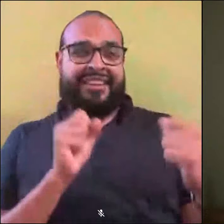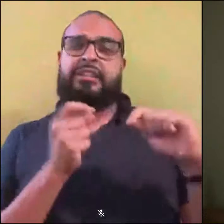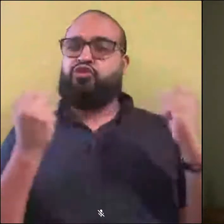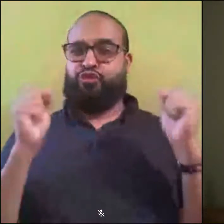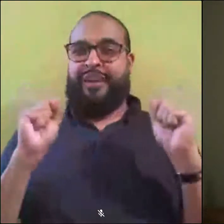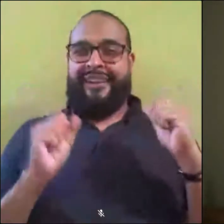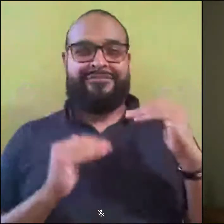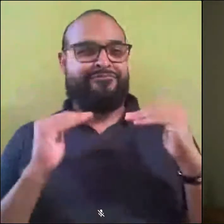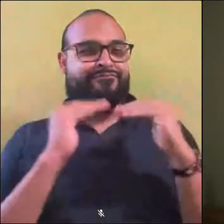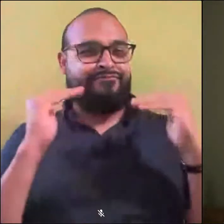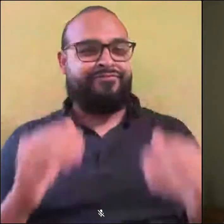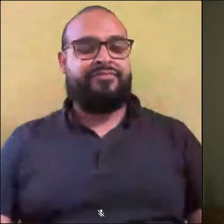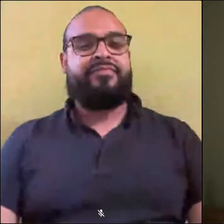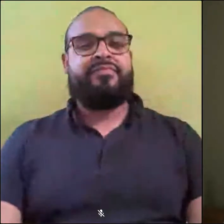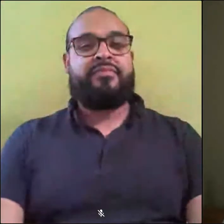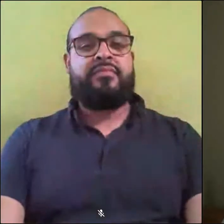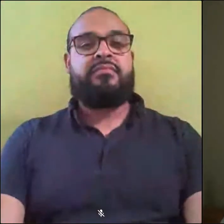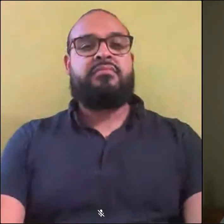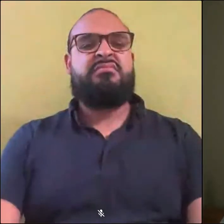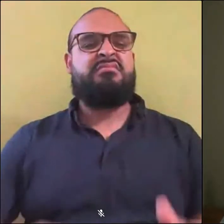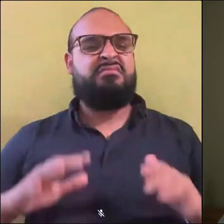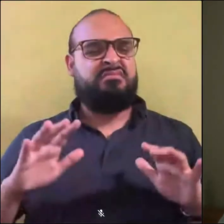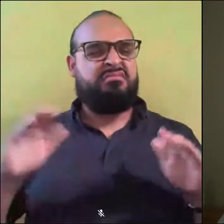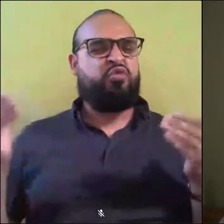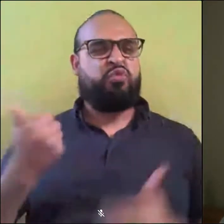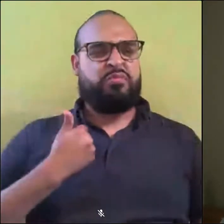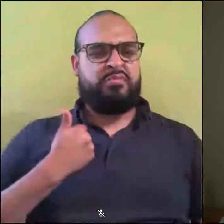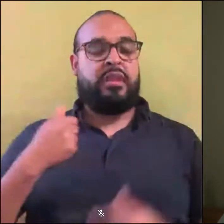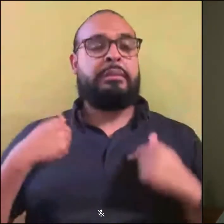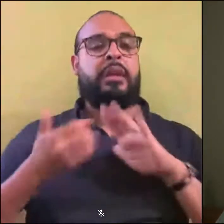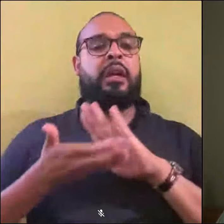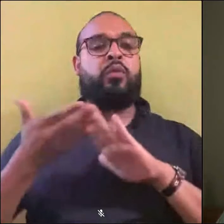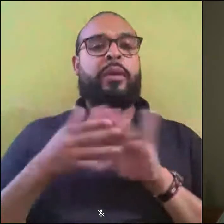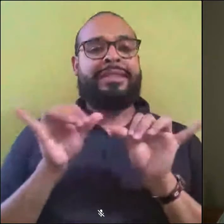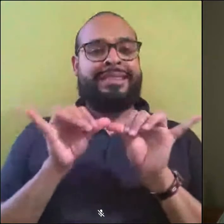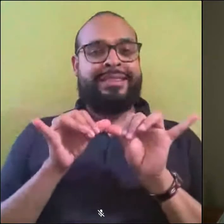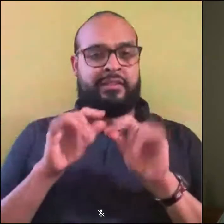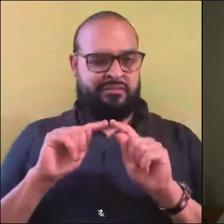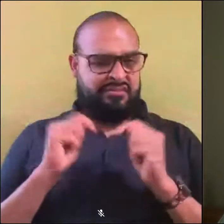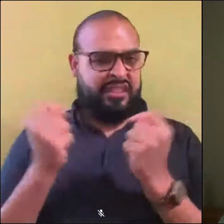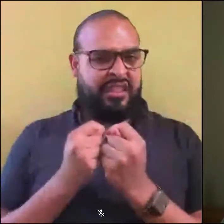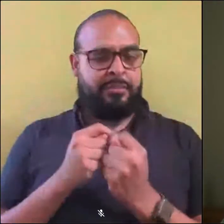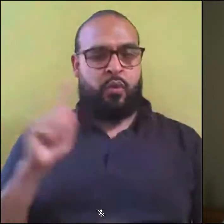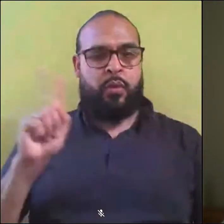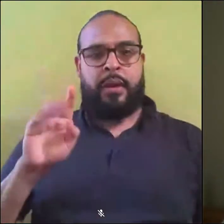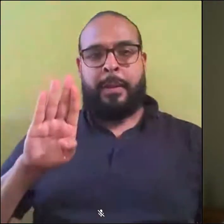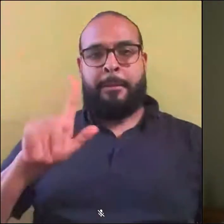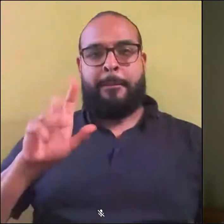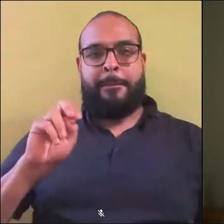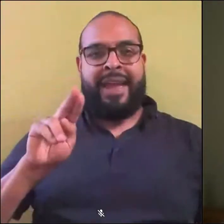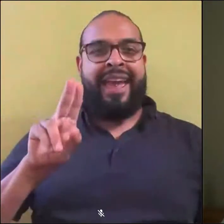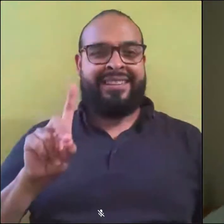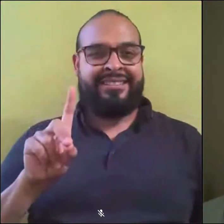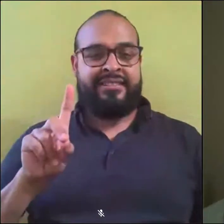to introduce myself a little bit, I run the engineering team at Blend. It's an honor for me to actually